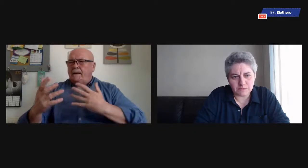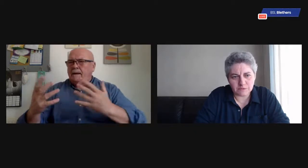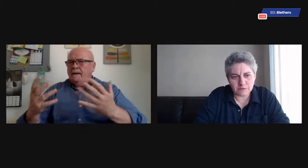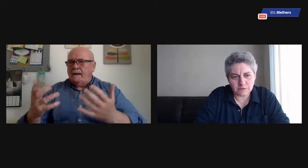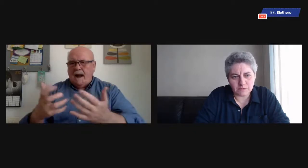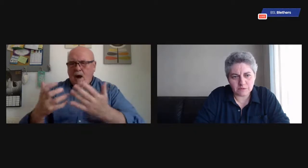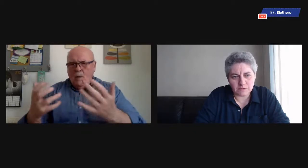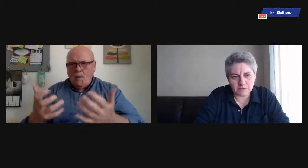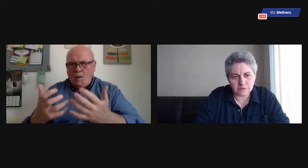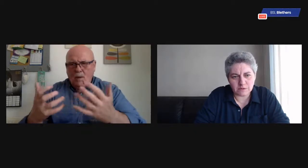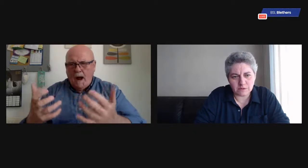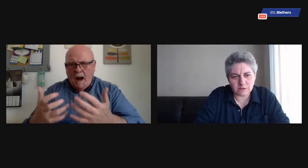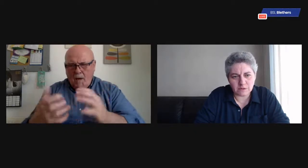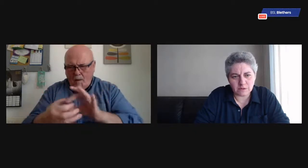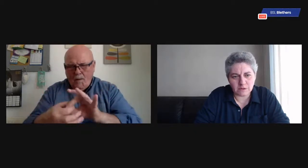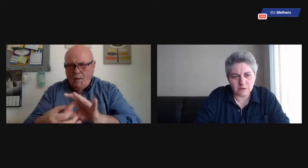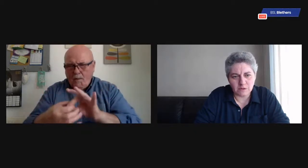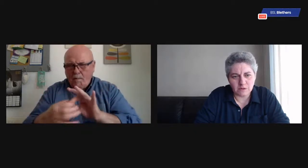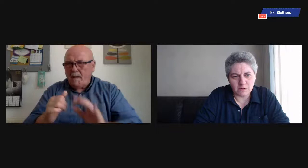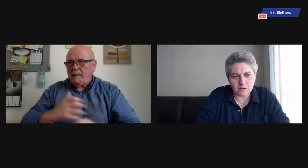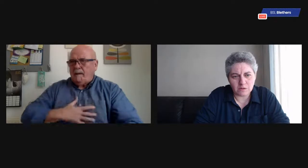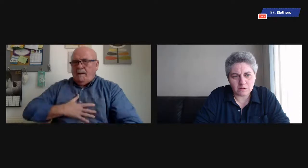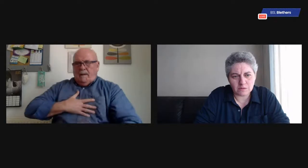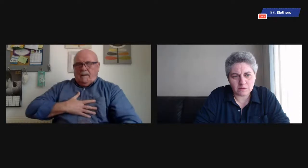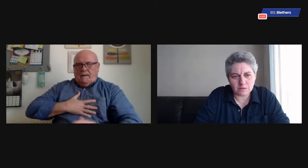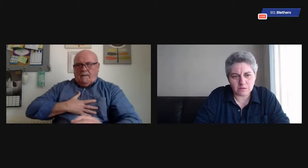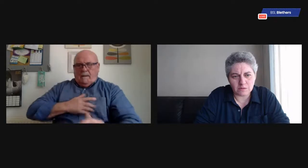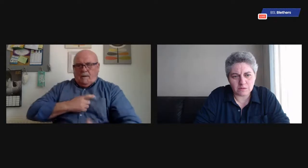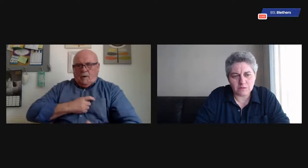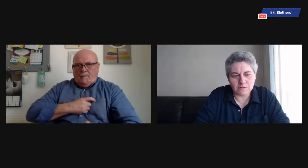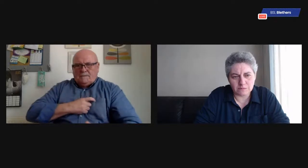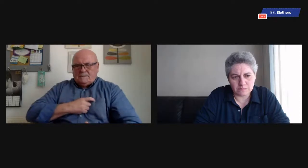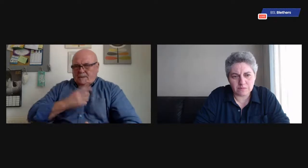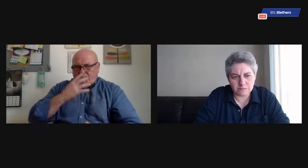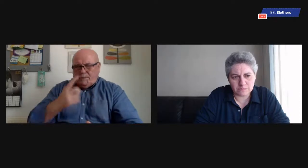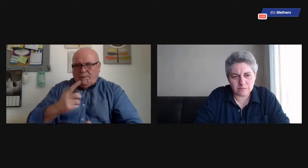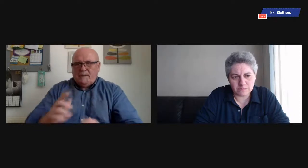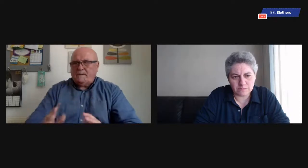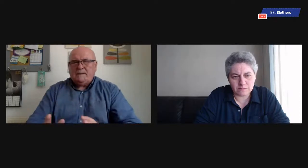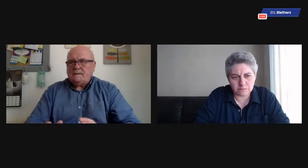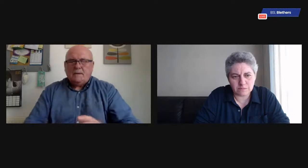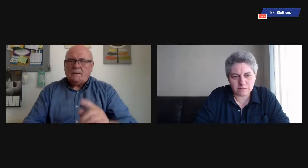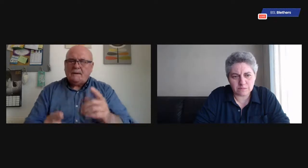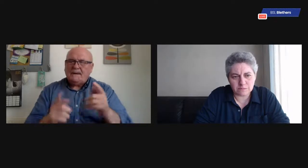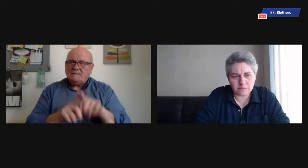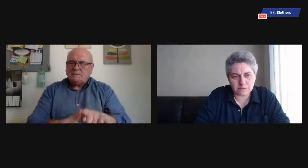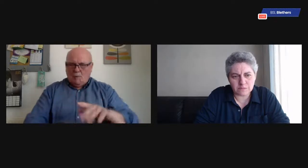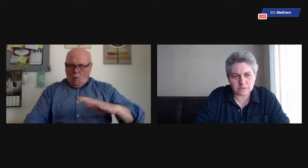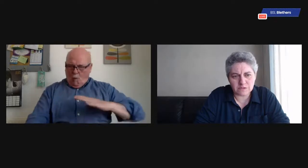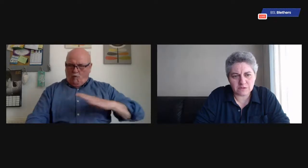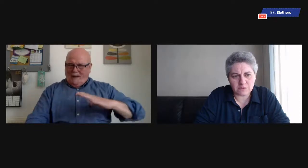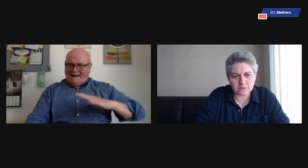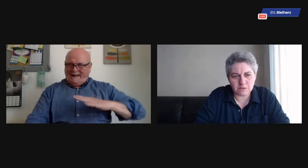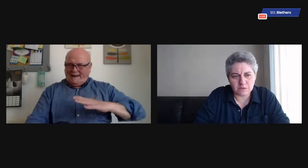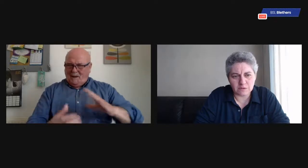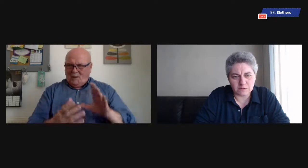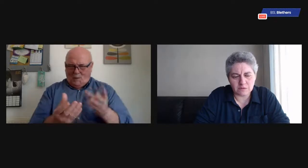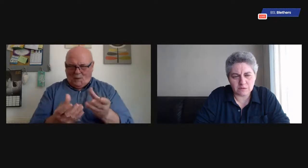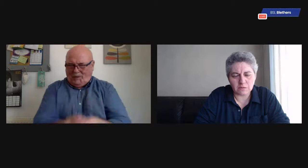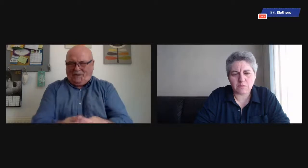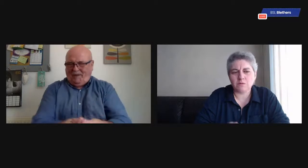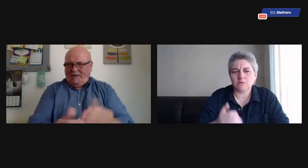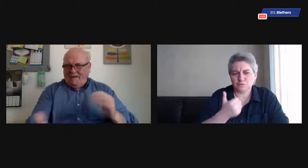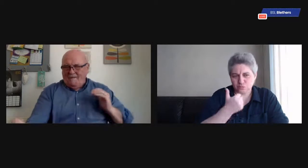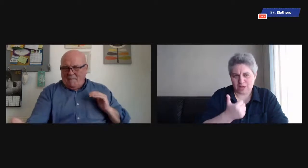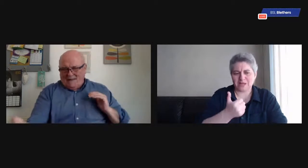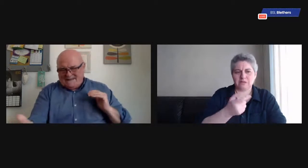beginning. So, um, you y really an interpreters turn up at court